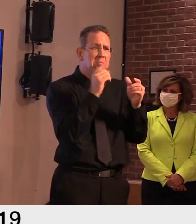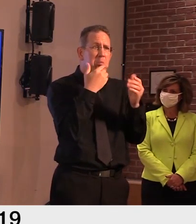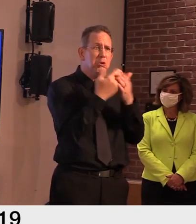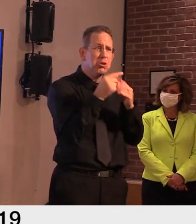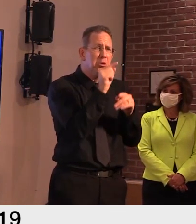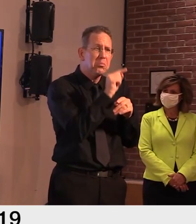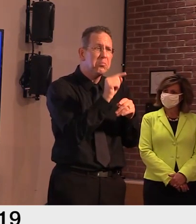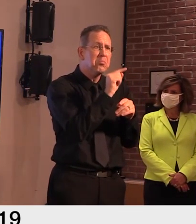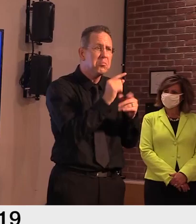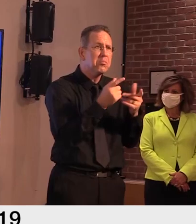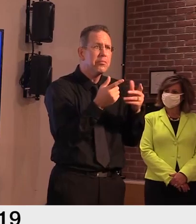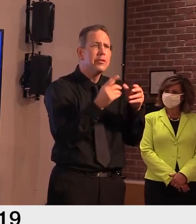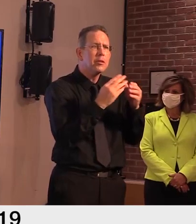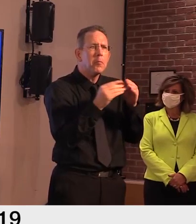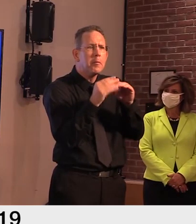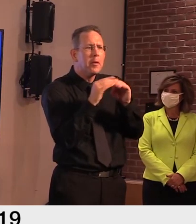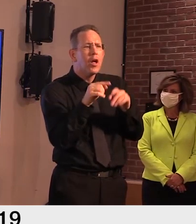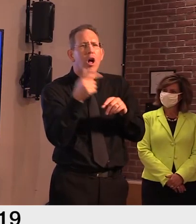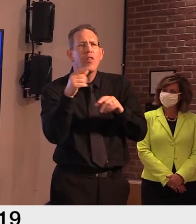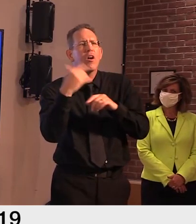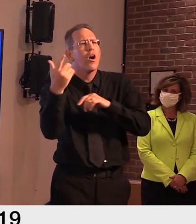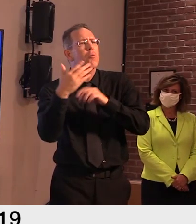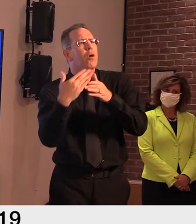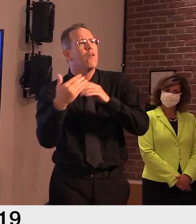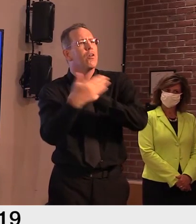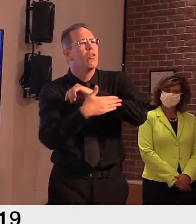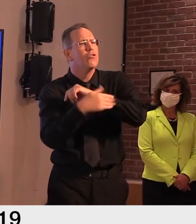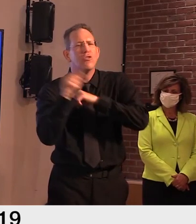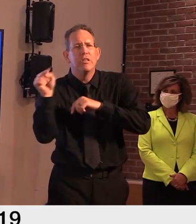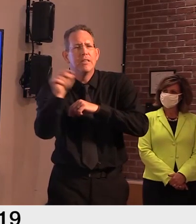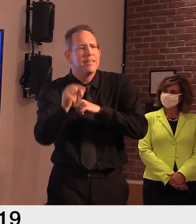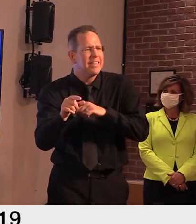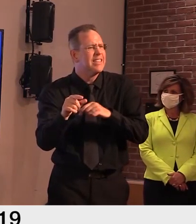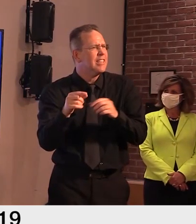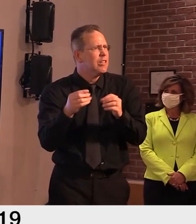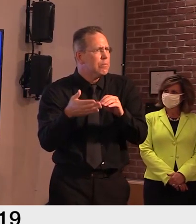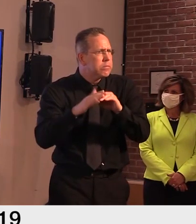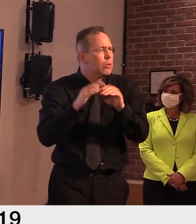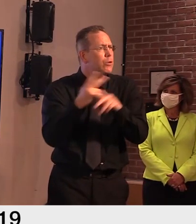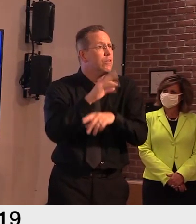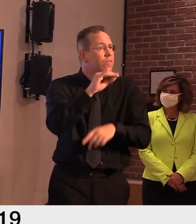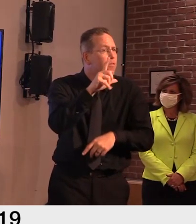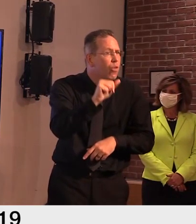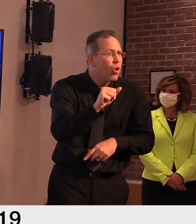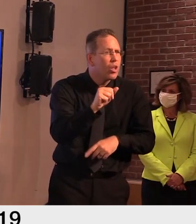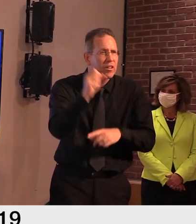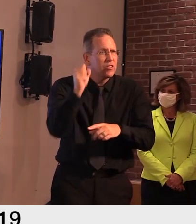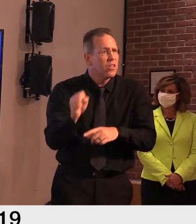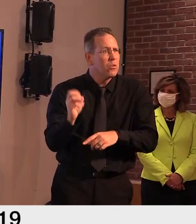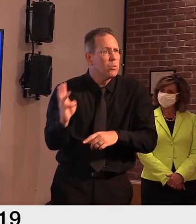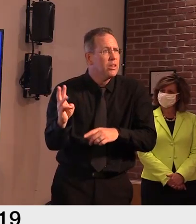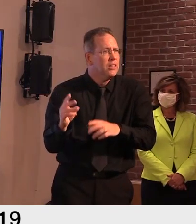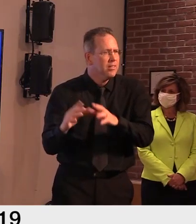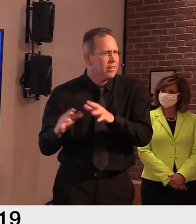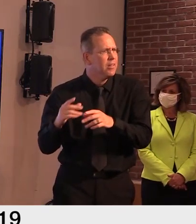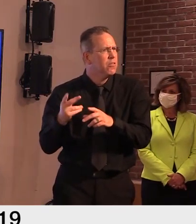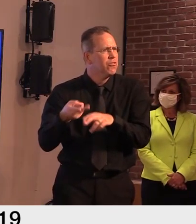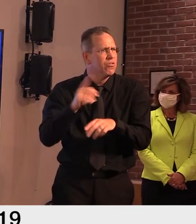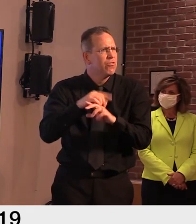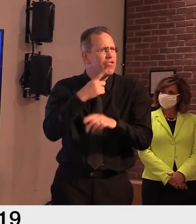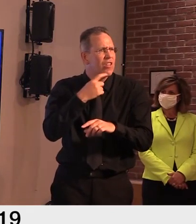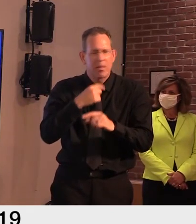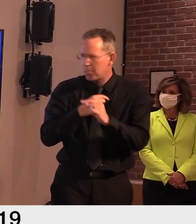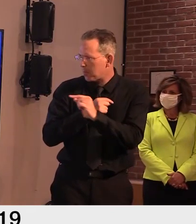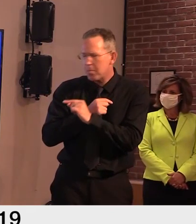country. Again, we can see that the Northeast can expect to continue to see improvements over the next 2 weeks, basically across